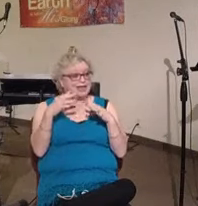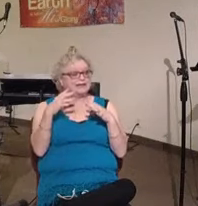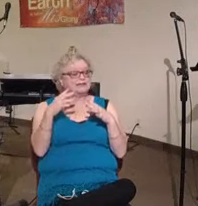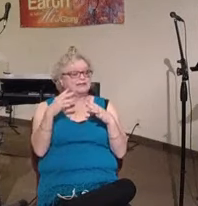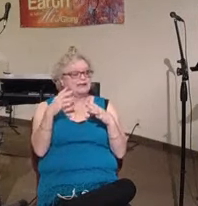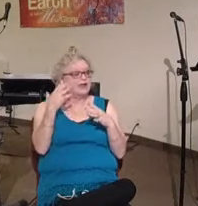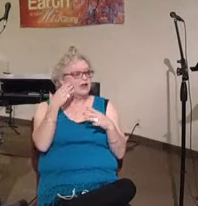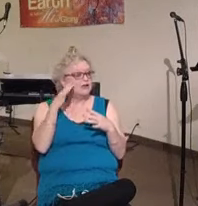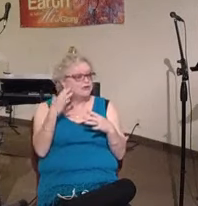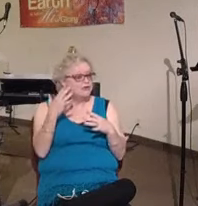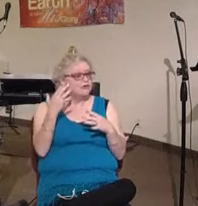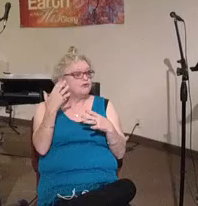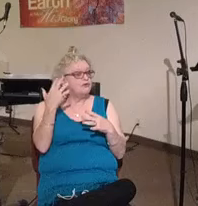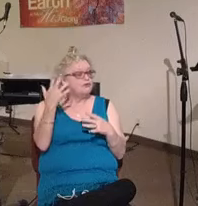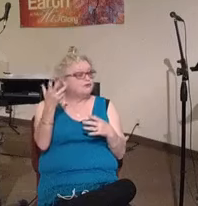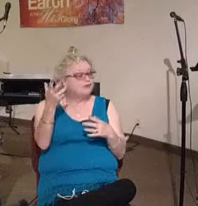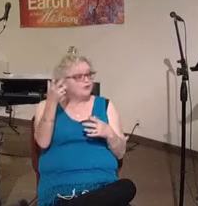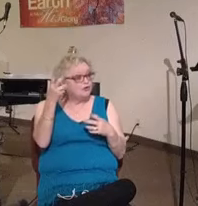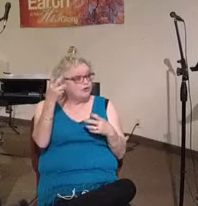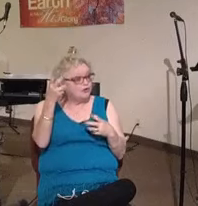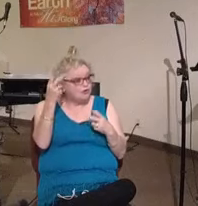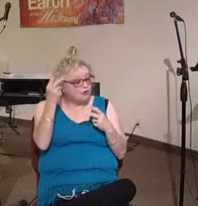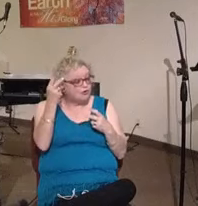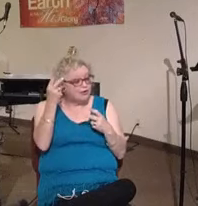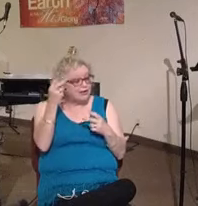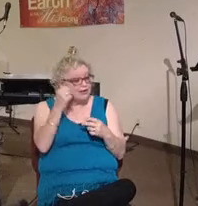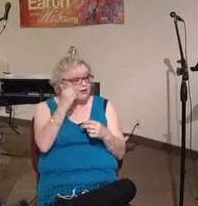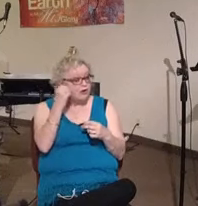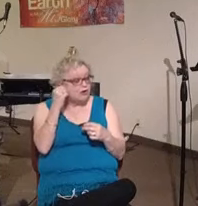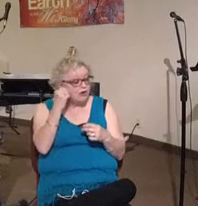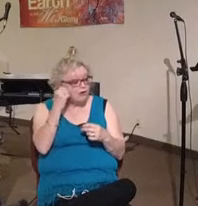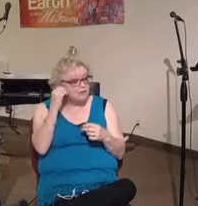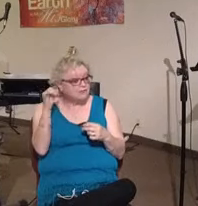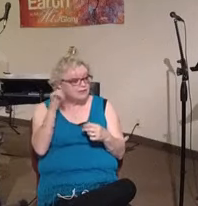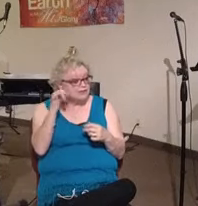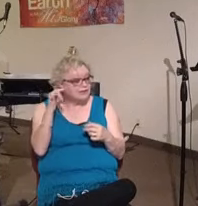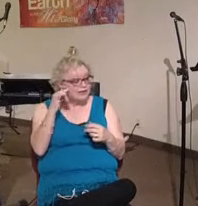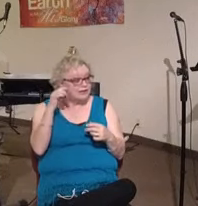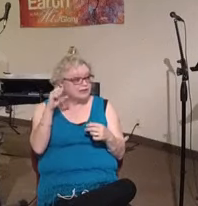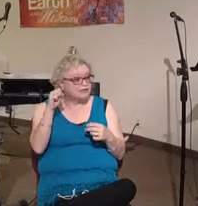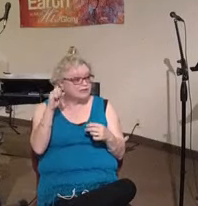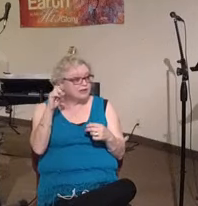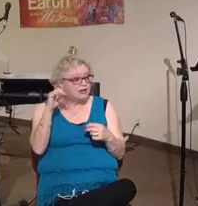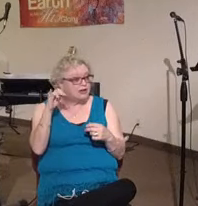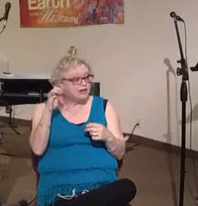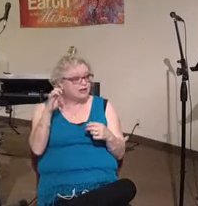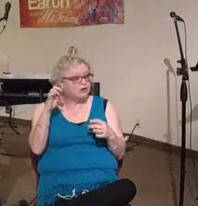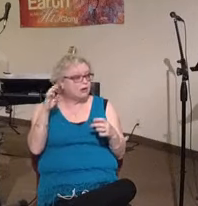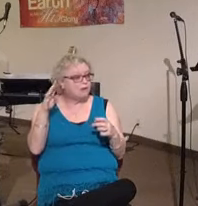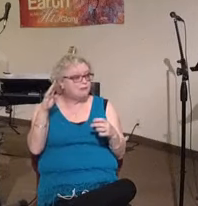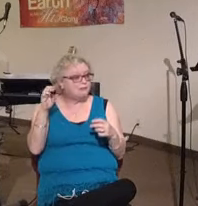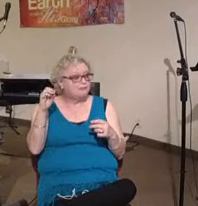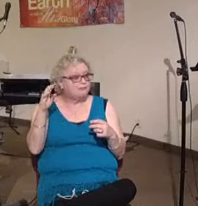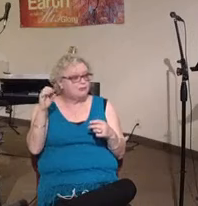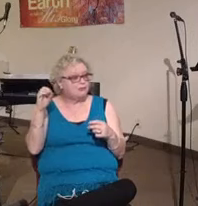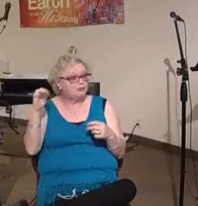I don't know if you all heard it at home or not, but it was like a sonic boom, scared us to death in here.